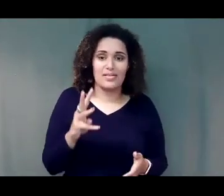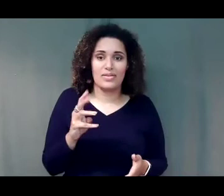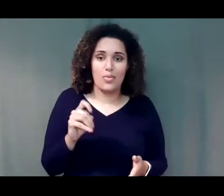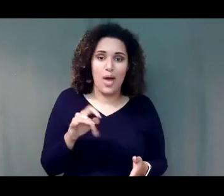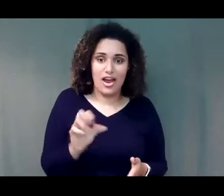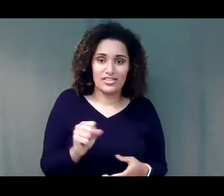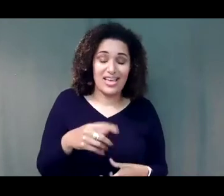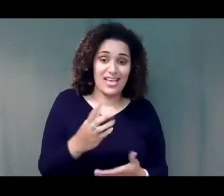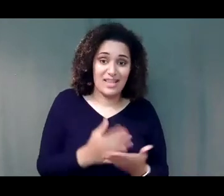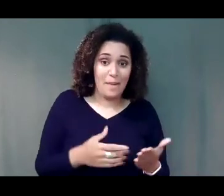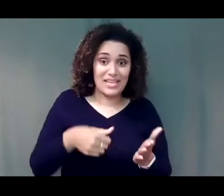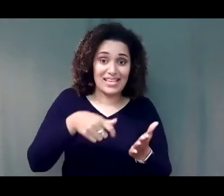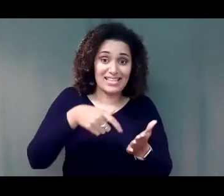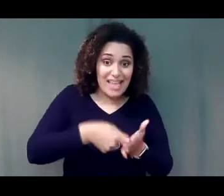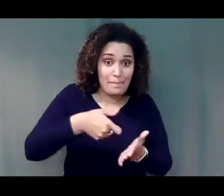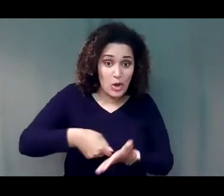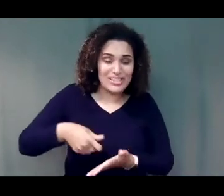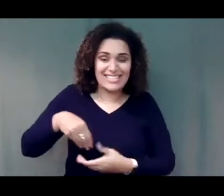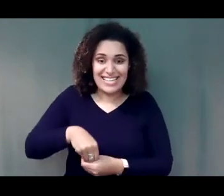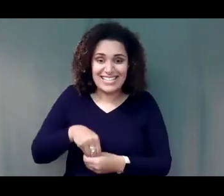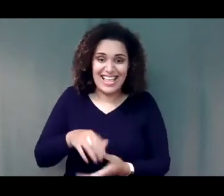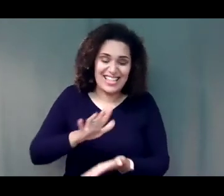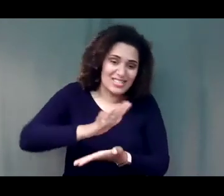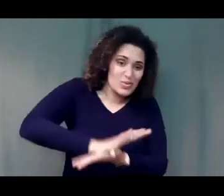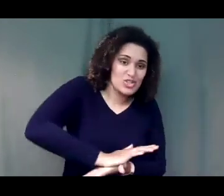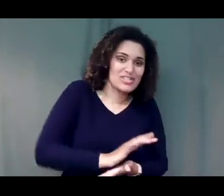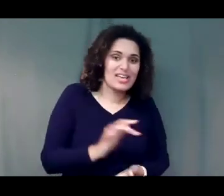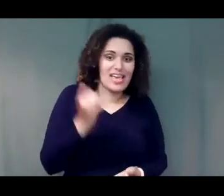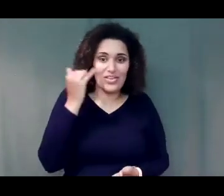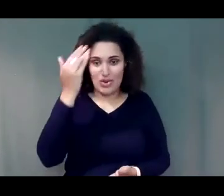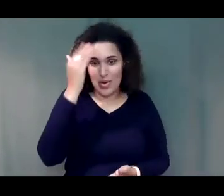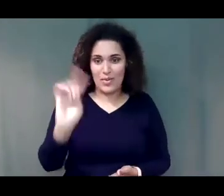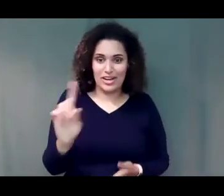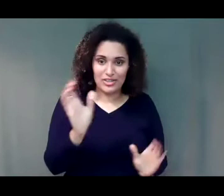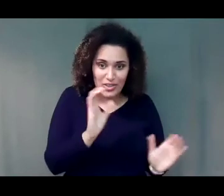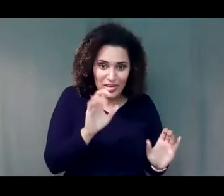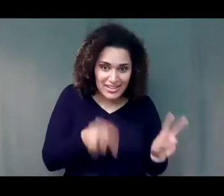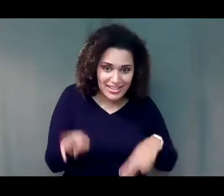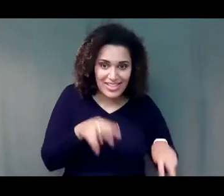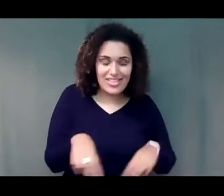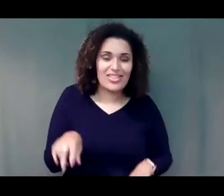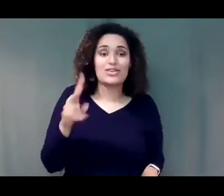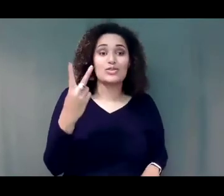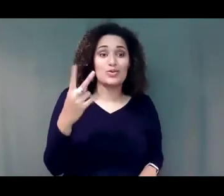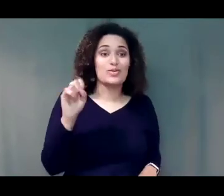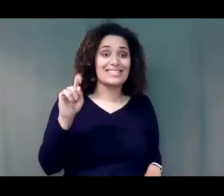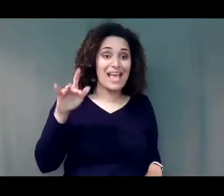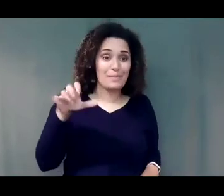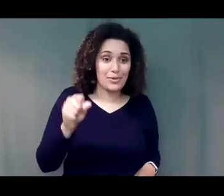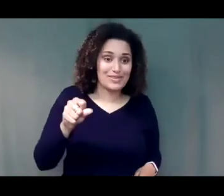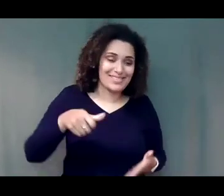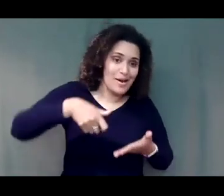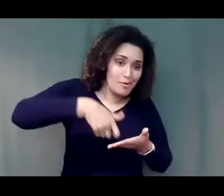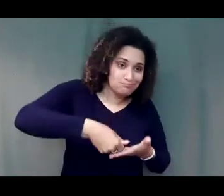staples in there, and they ended up, they're kind of squished, If you know where to look, you can find there are 2 staples in our countertops. Anybody wants to